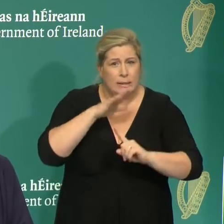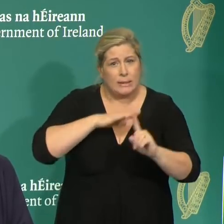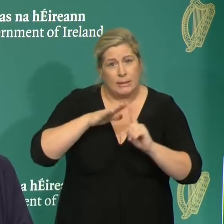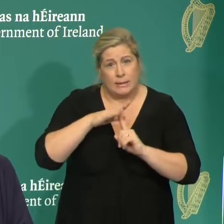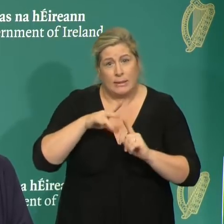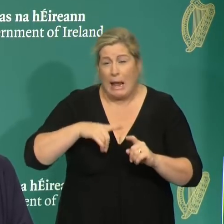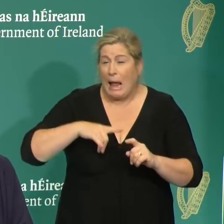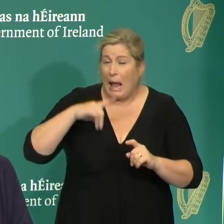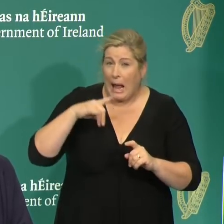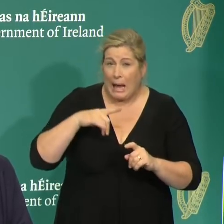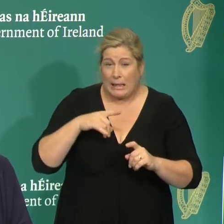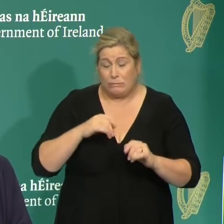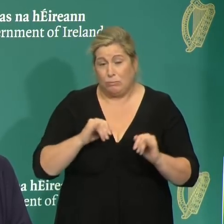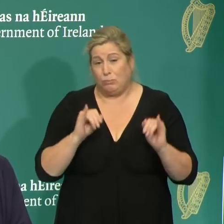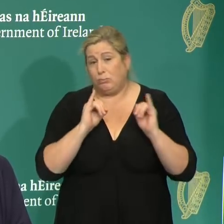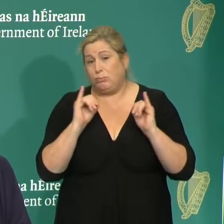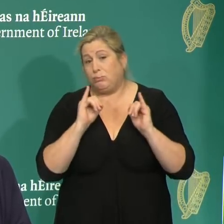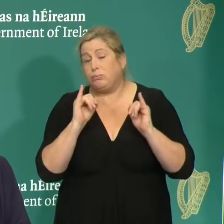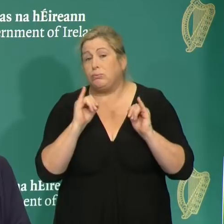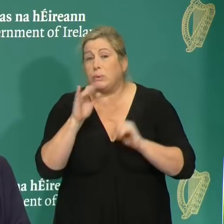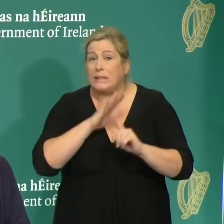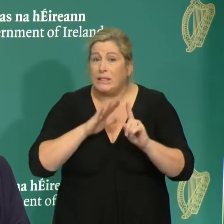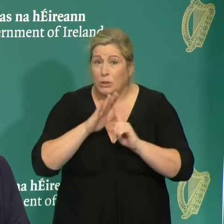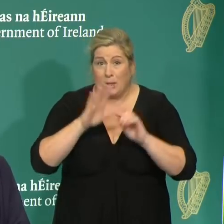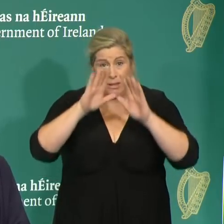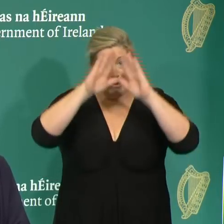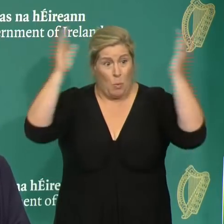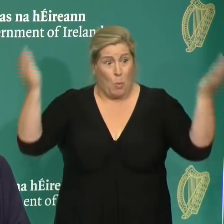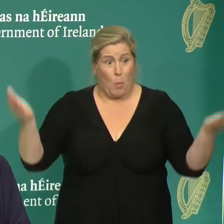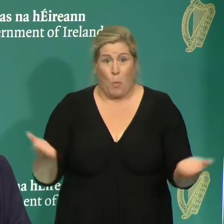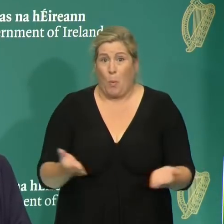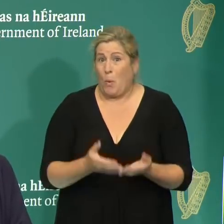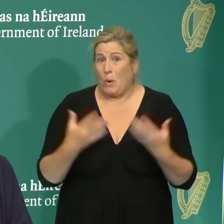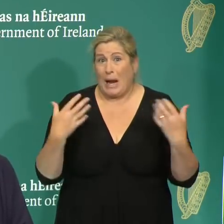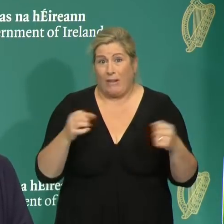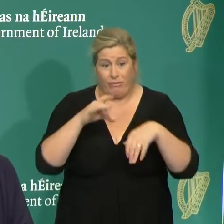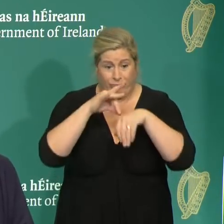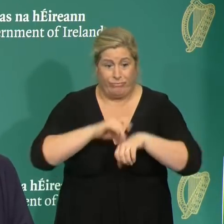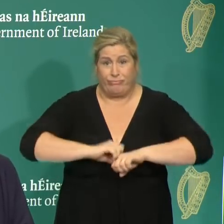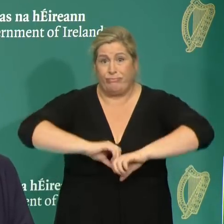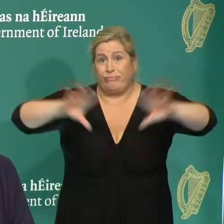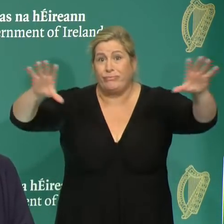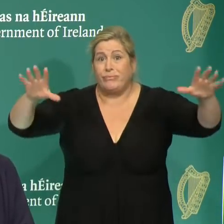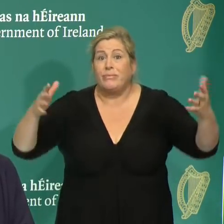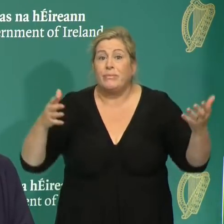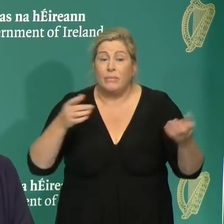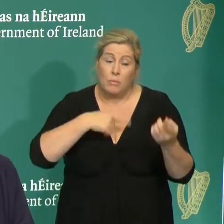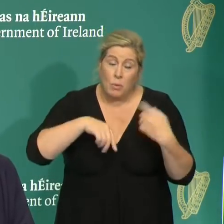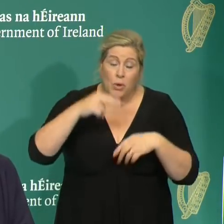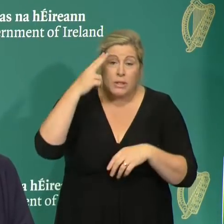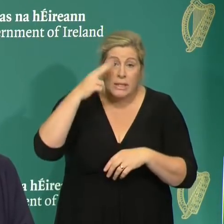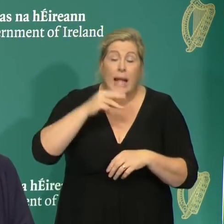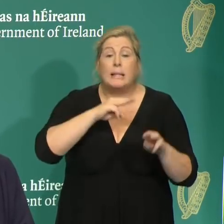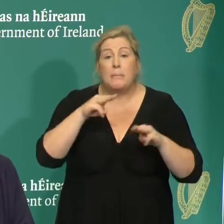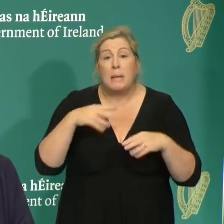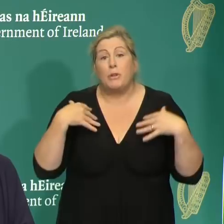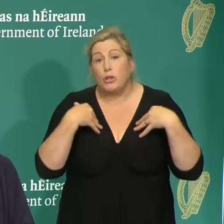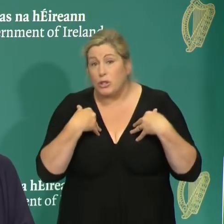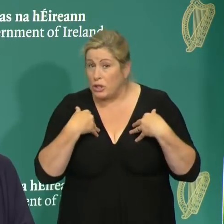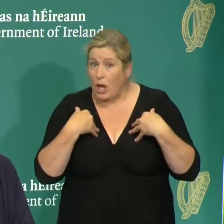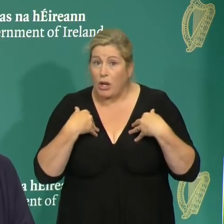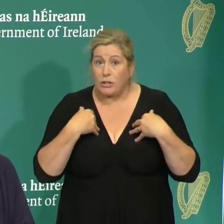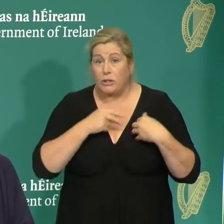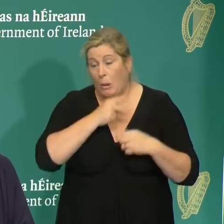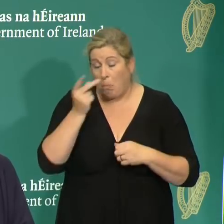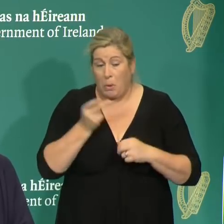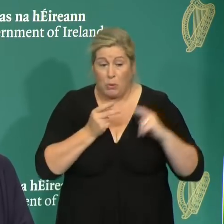volatile situation as regards the disease across the world. We understand people's concerns on both sides, and there